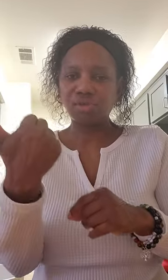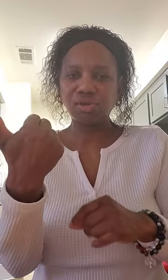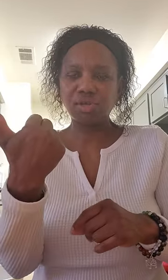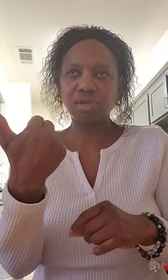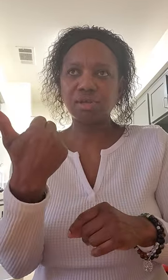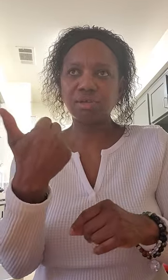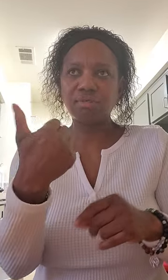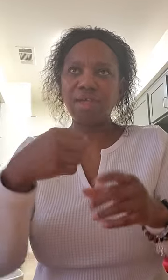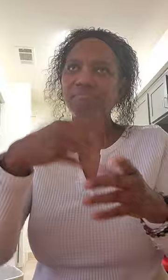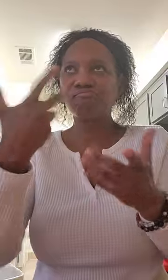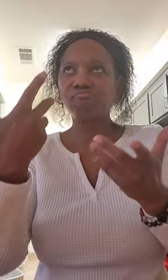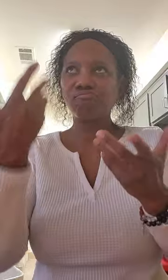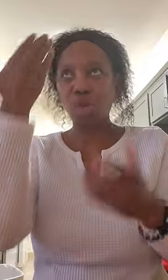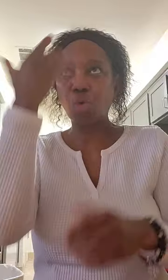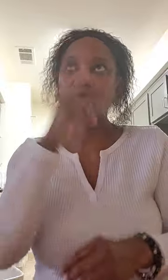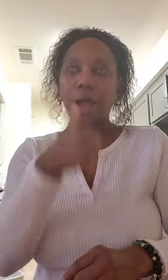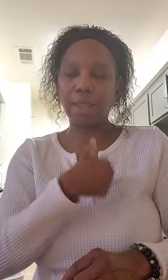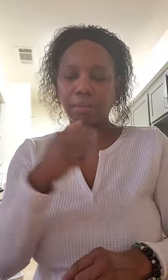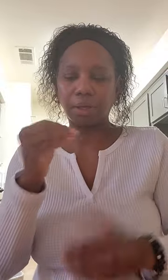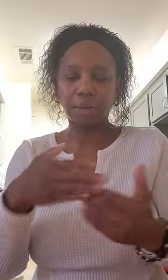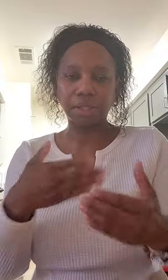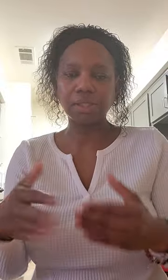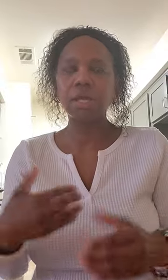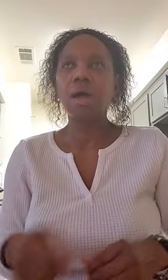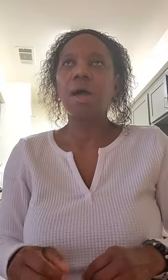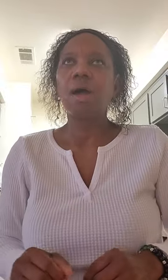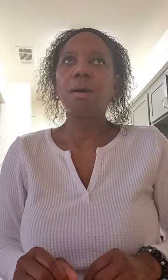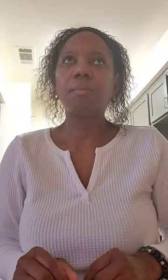that know who I am anyways um